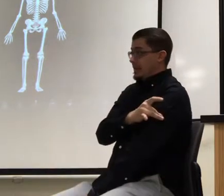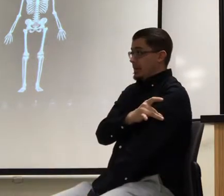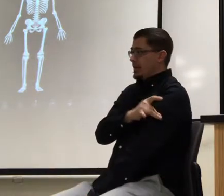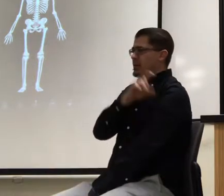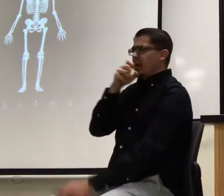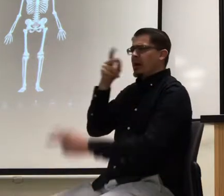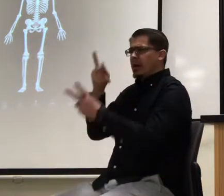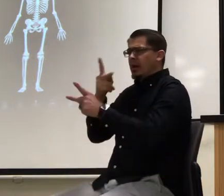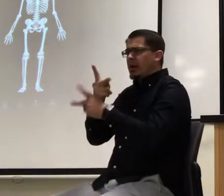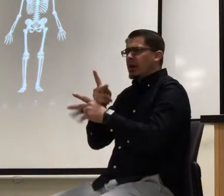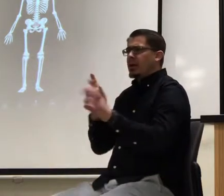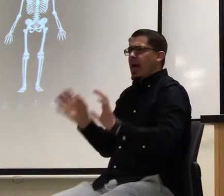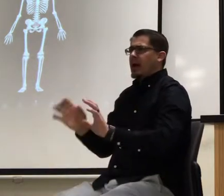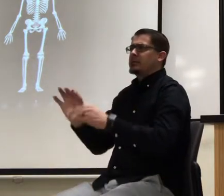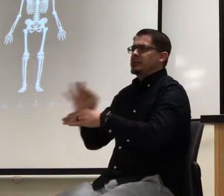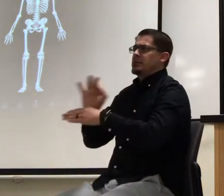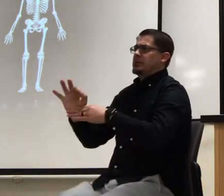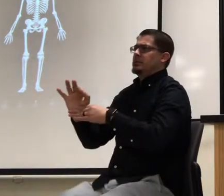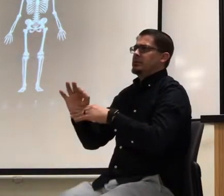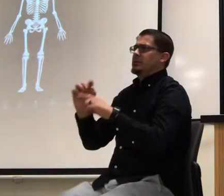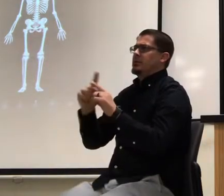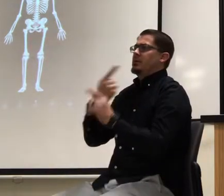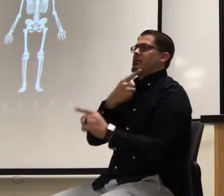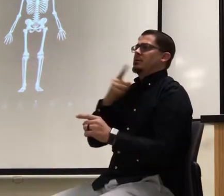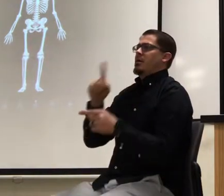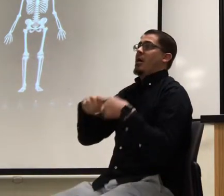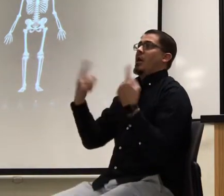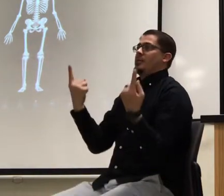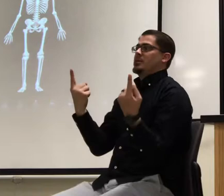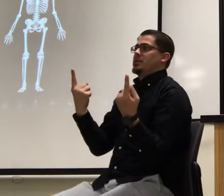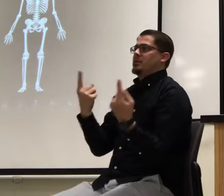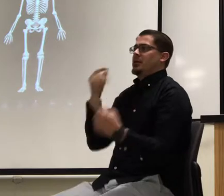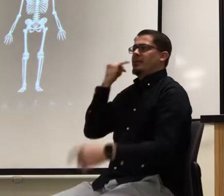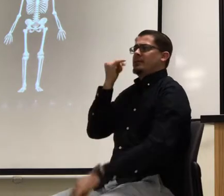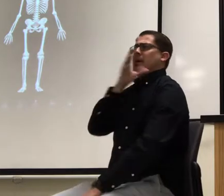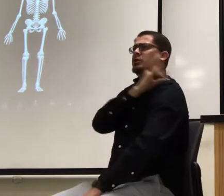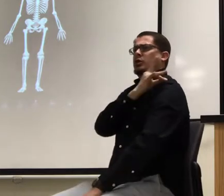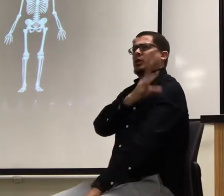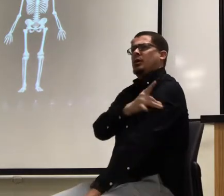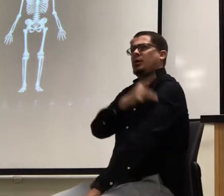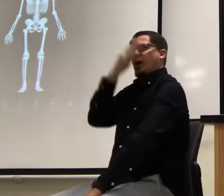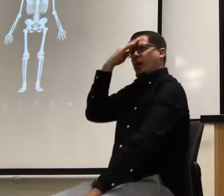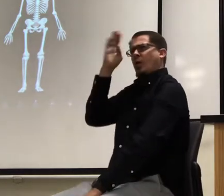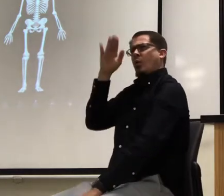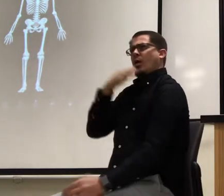attachments, you can figure out its actions. This one is, oh, okay, attaches here and there, I know it would